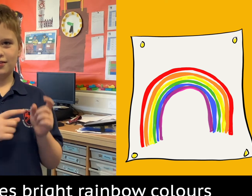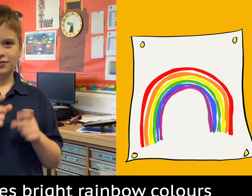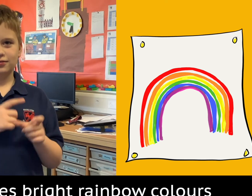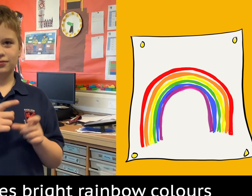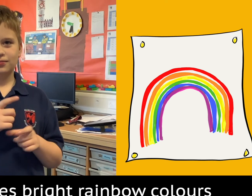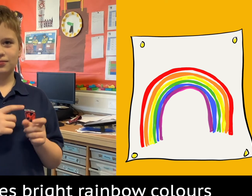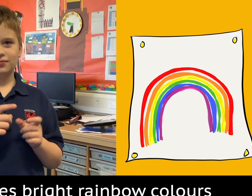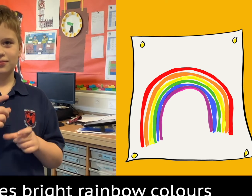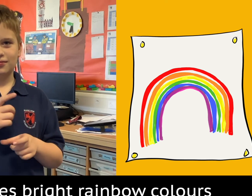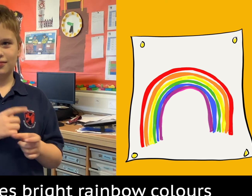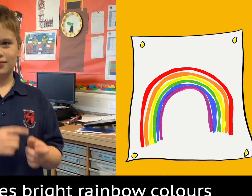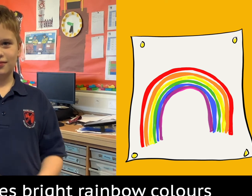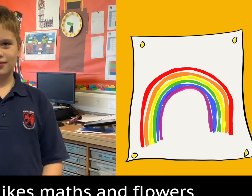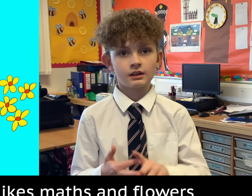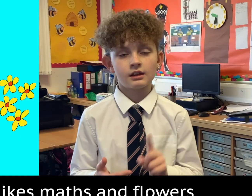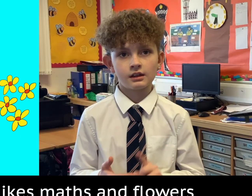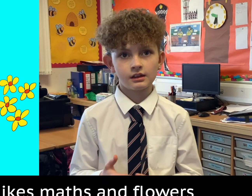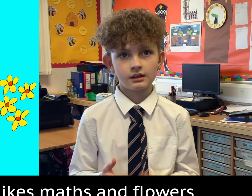Ella like bright rainbow colours.